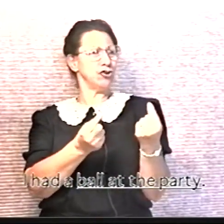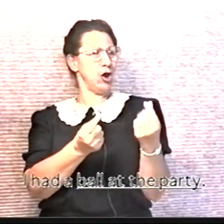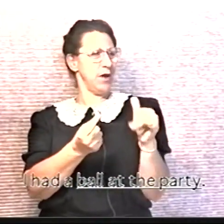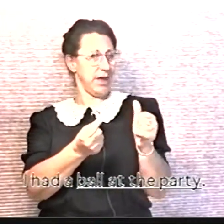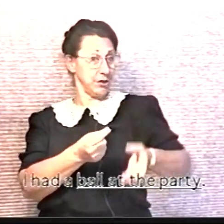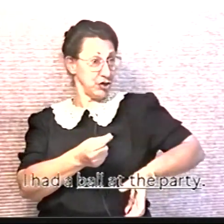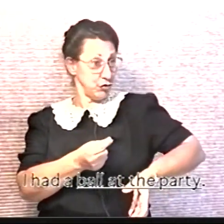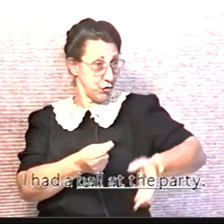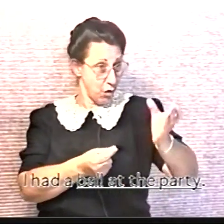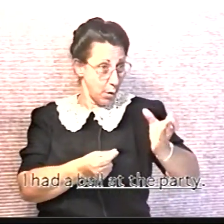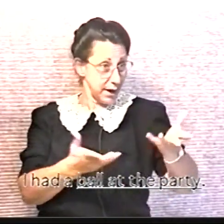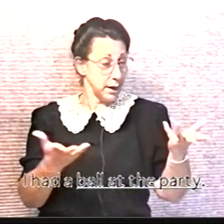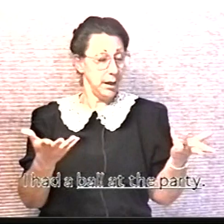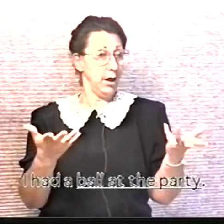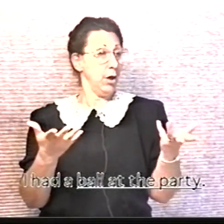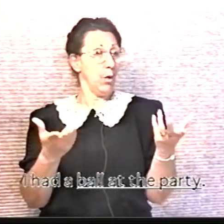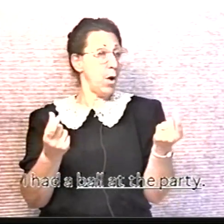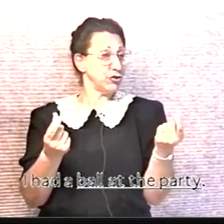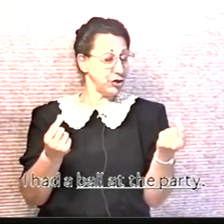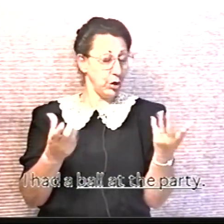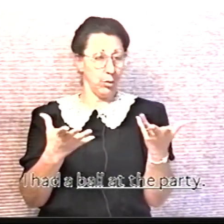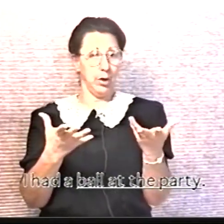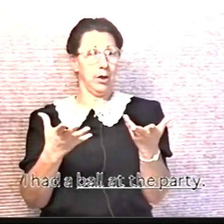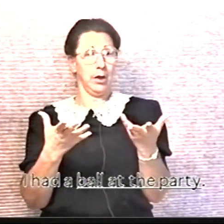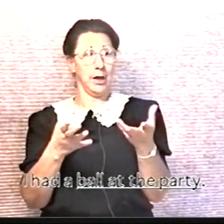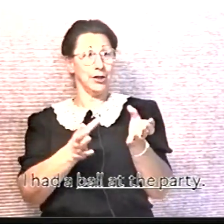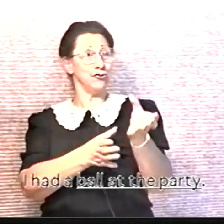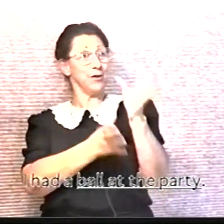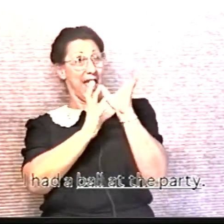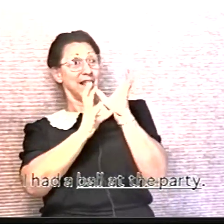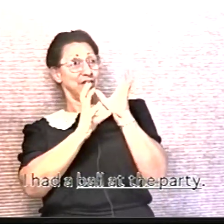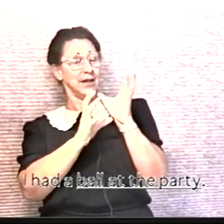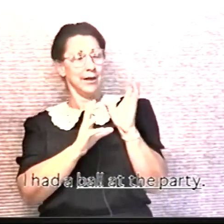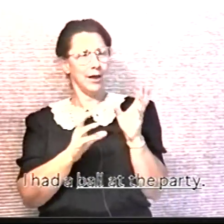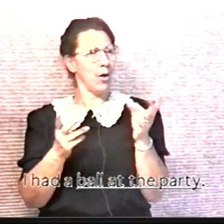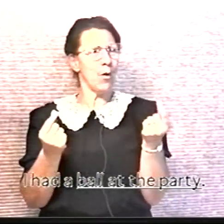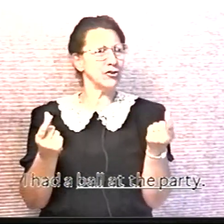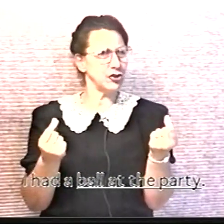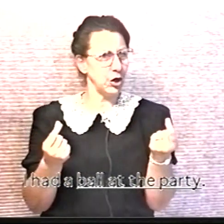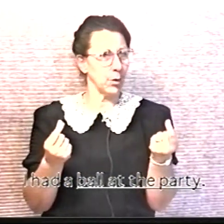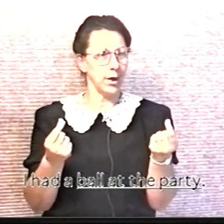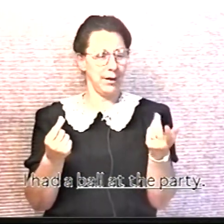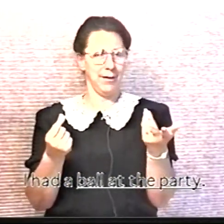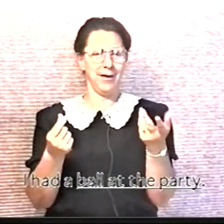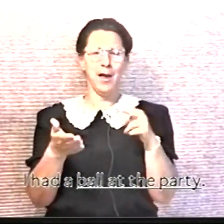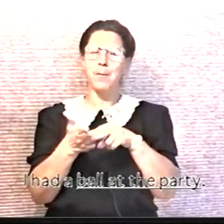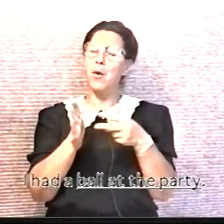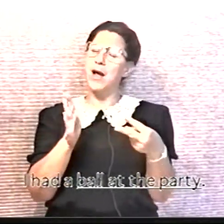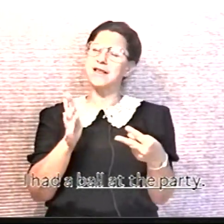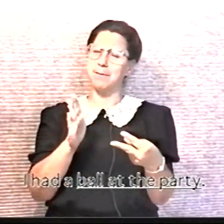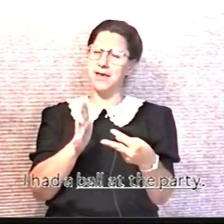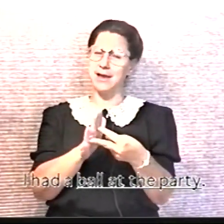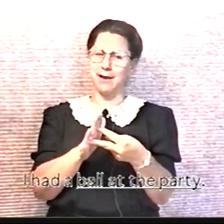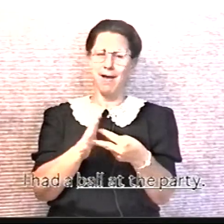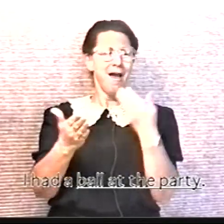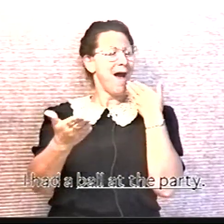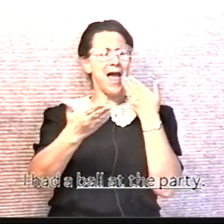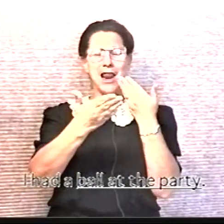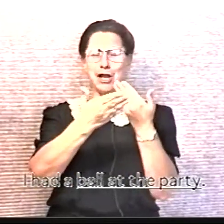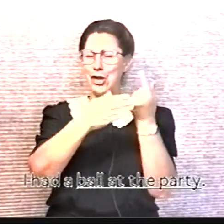it? Did you throw it? What'd you do? Did you catch it? What'd you do? But what's it mean? I had a good